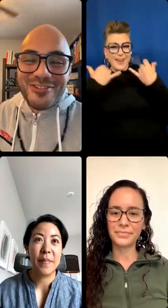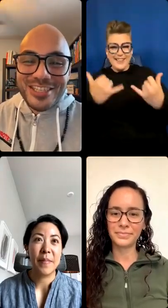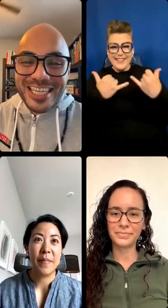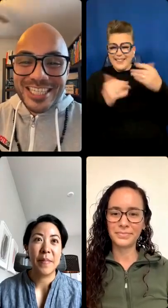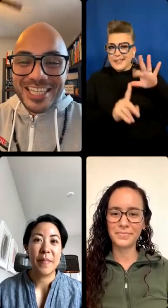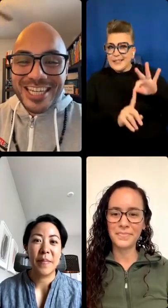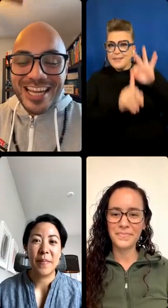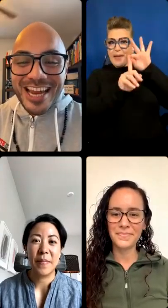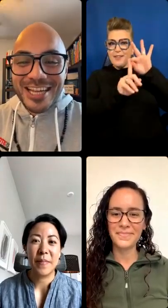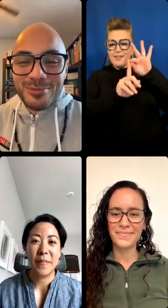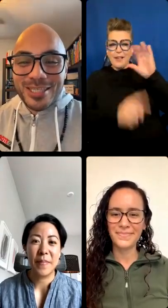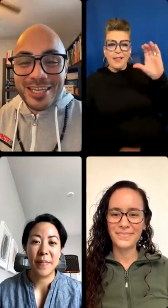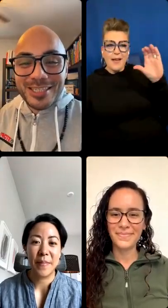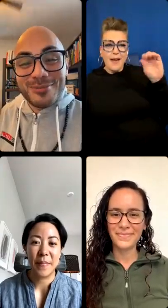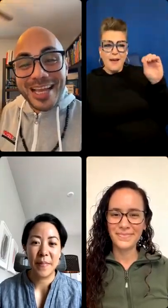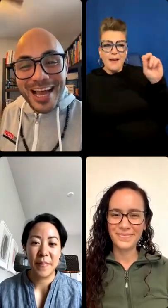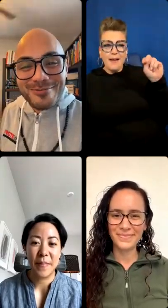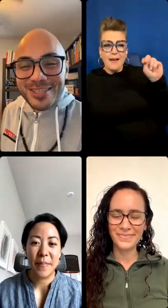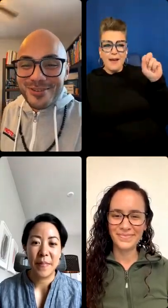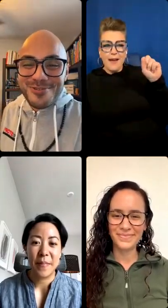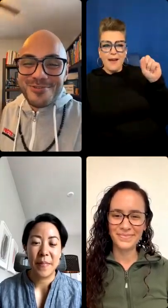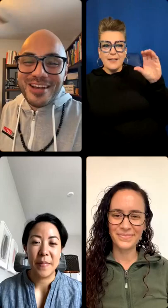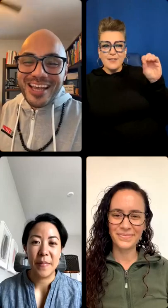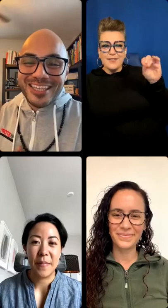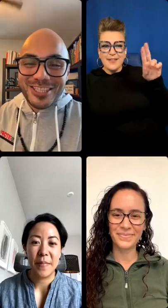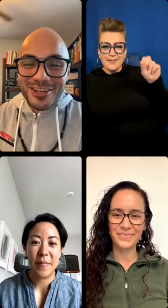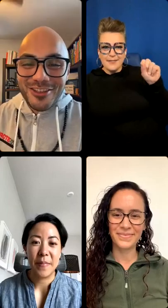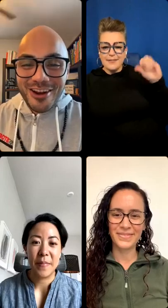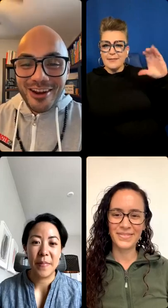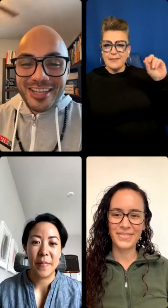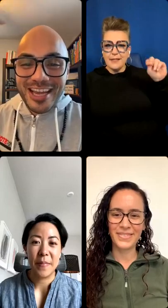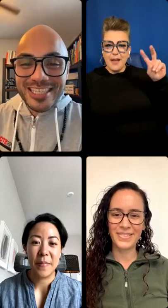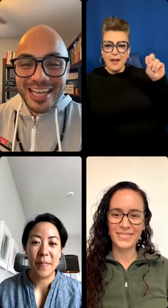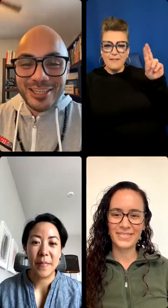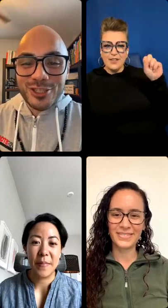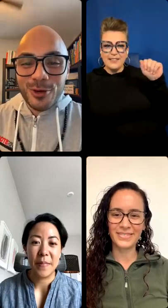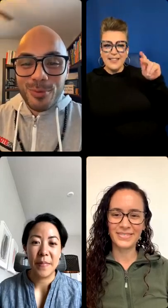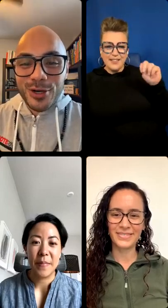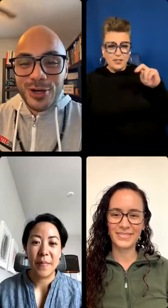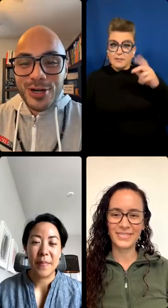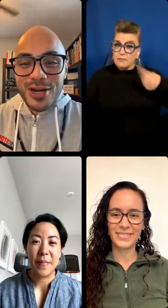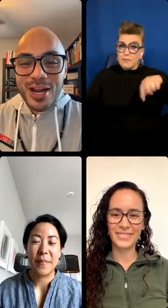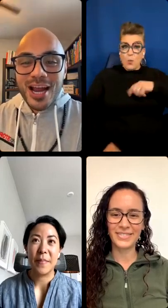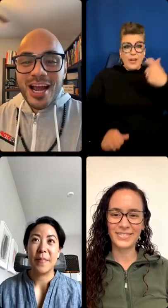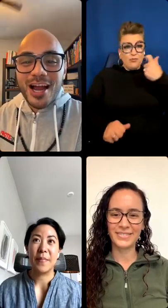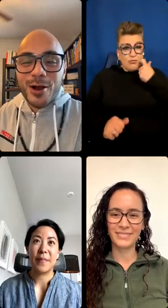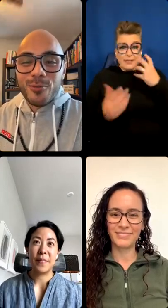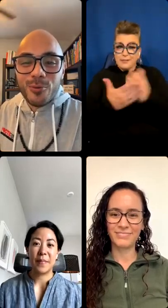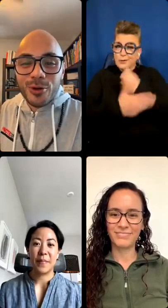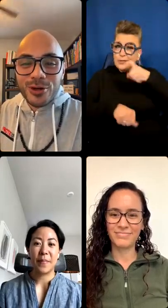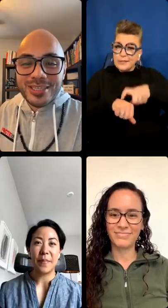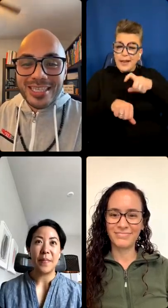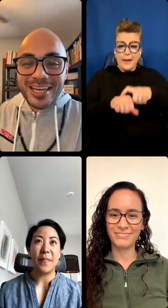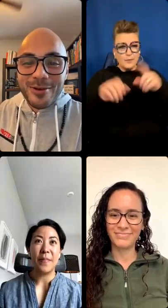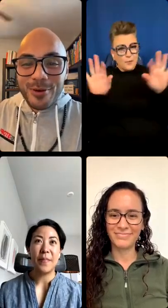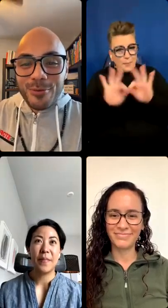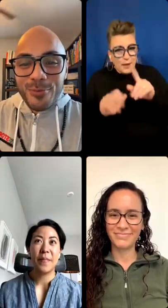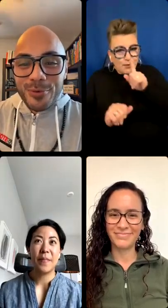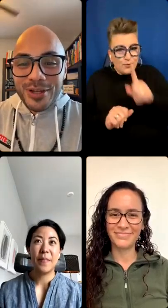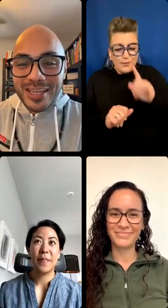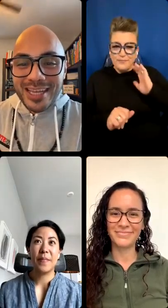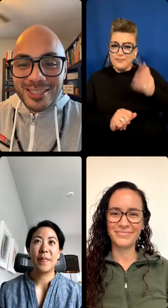conscious conversation. And as we took some time to ensure that our guest and interpreter were set